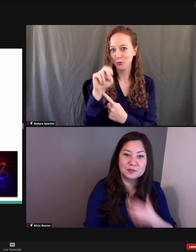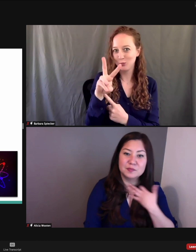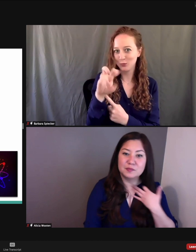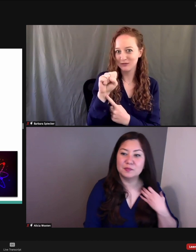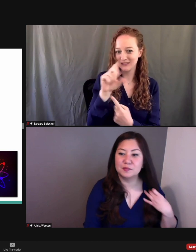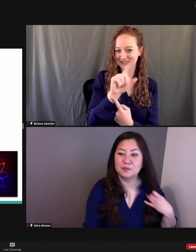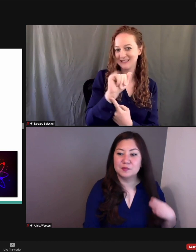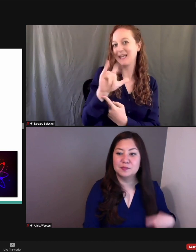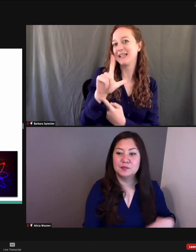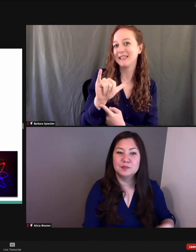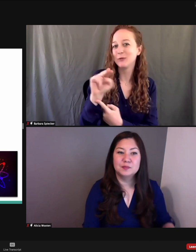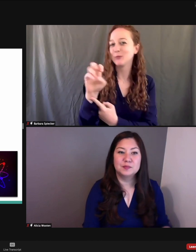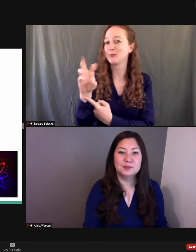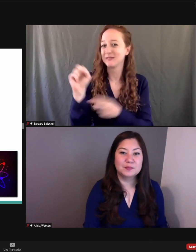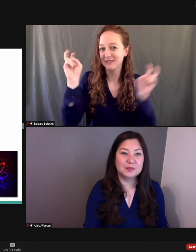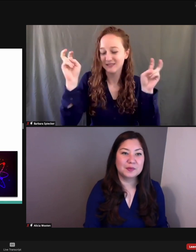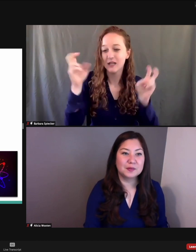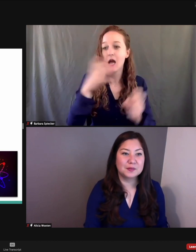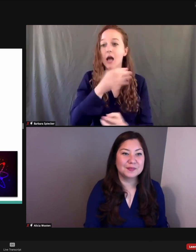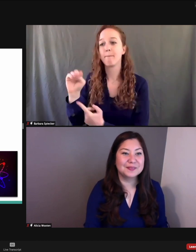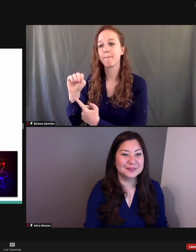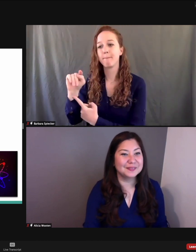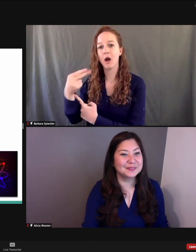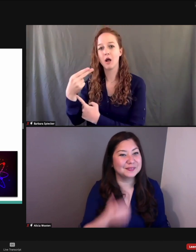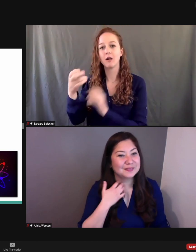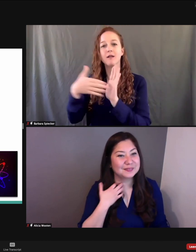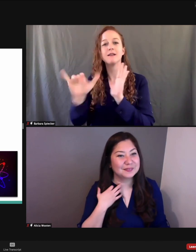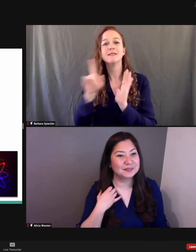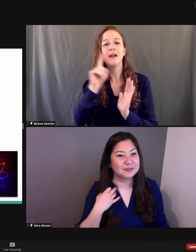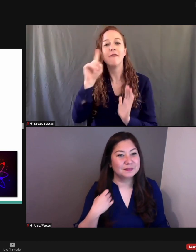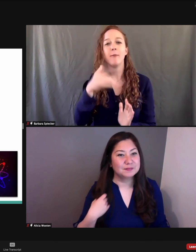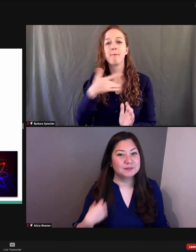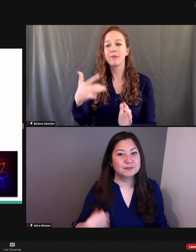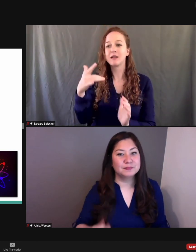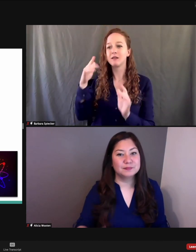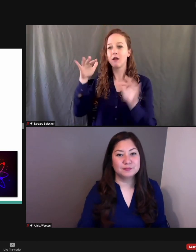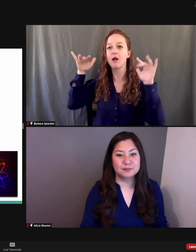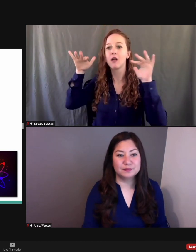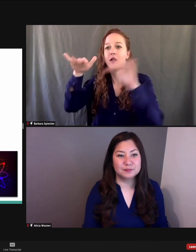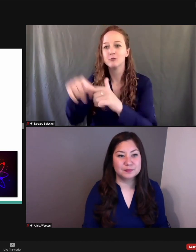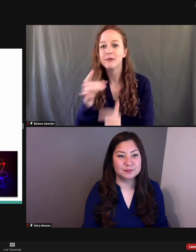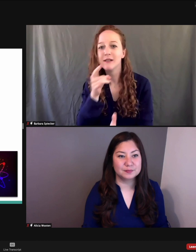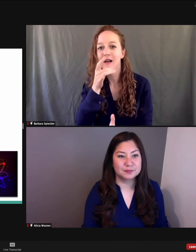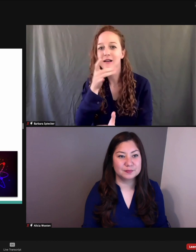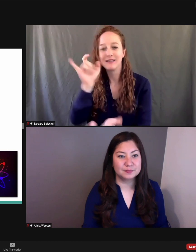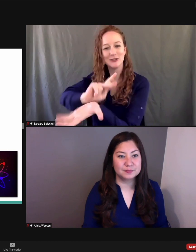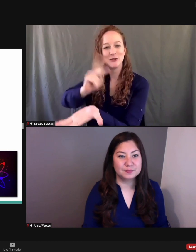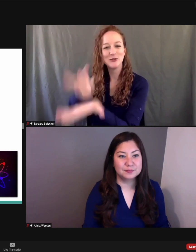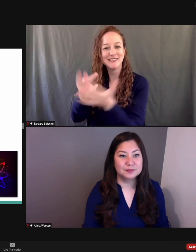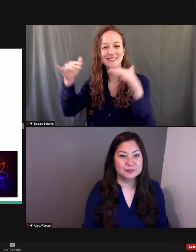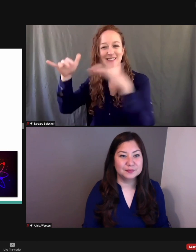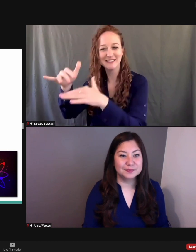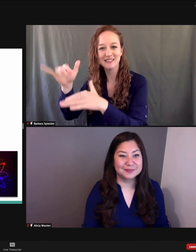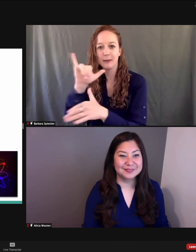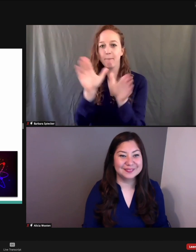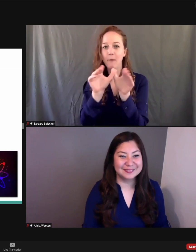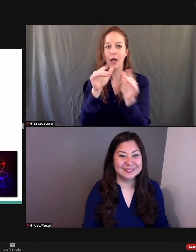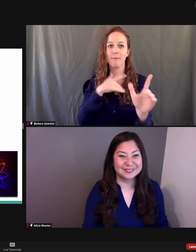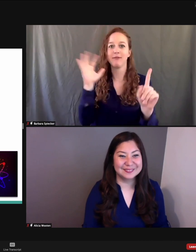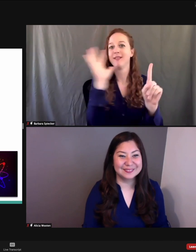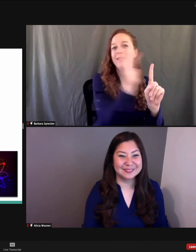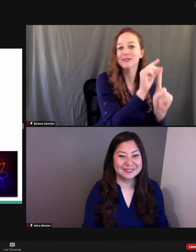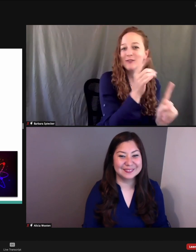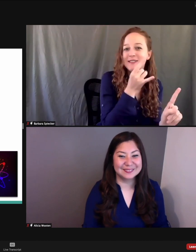and we thought, you know, what is our name going to be? We have to network, we have to get people involved, but what are we going to